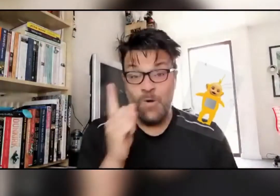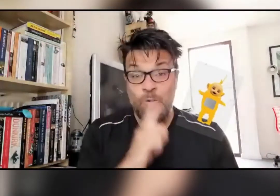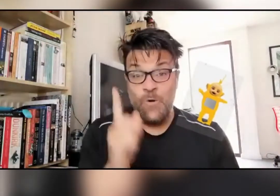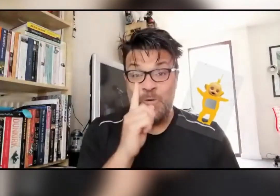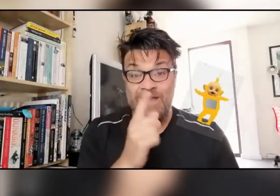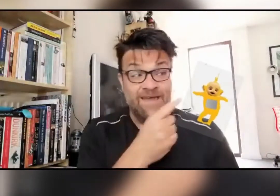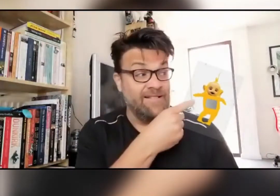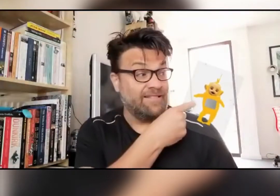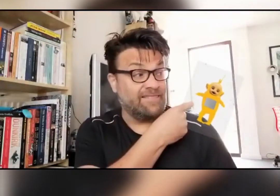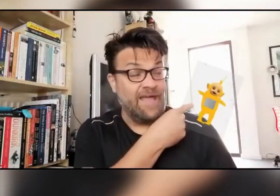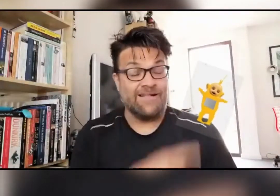Who is this?